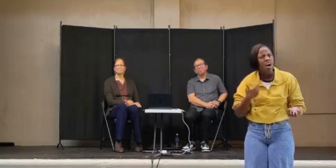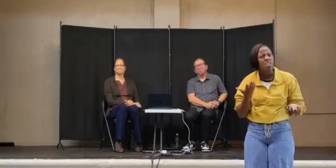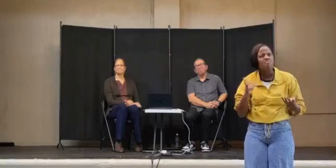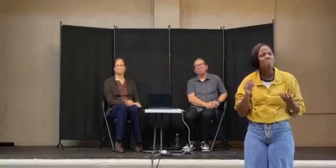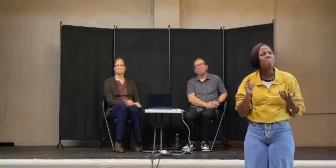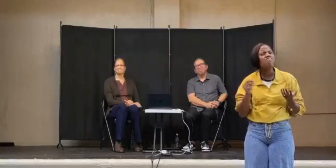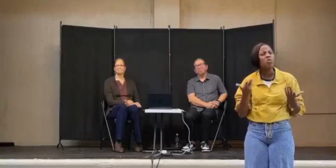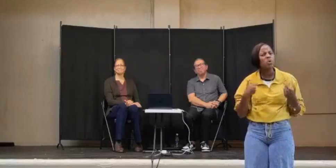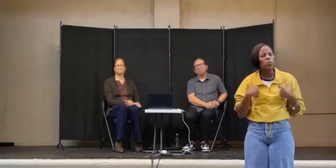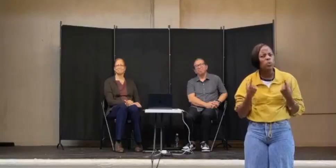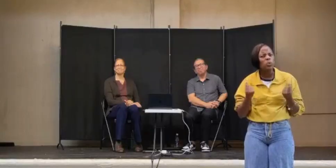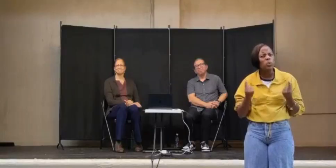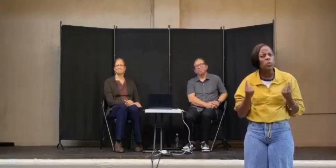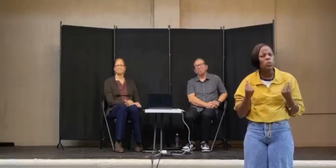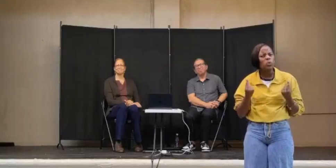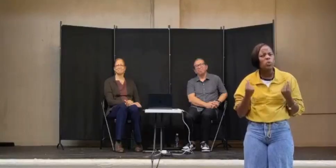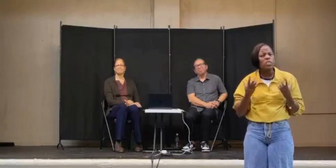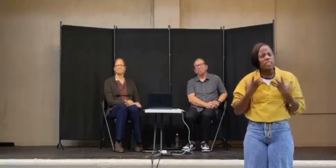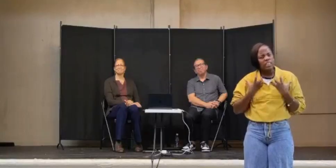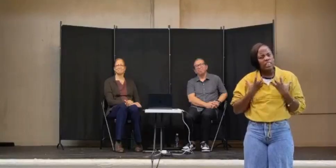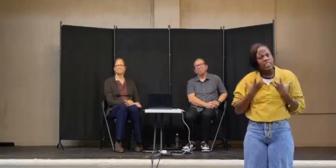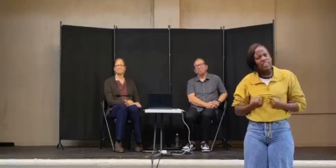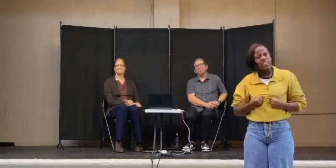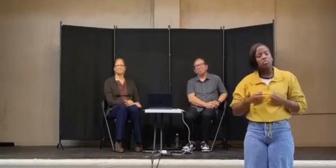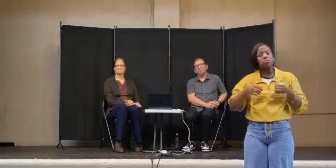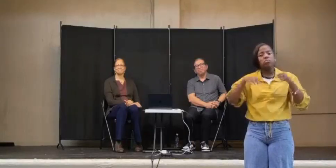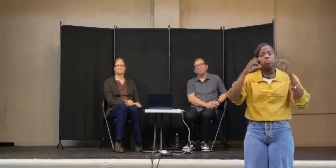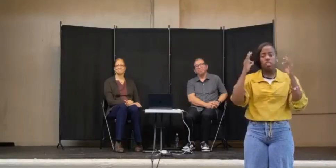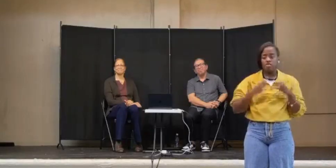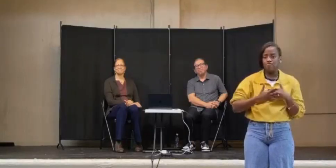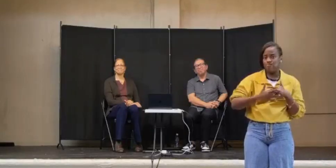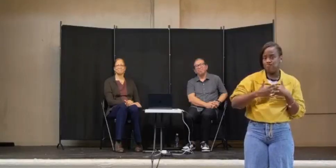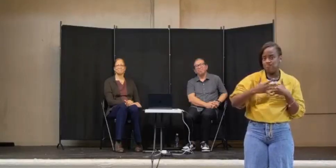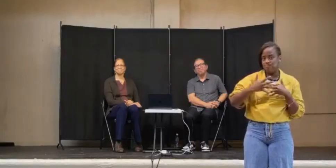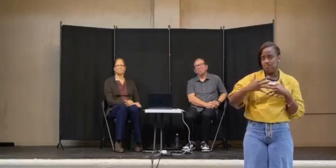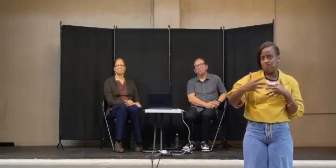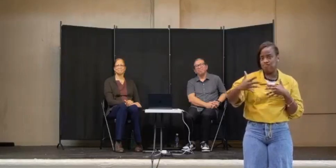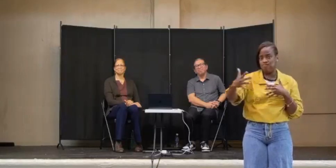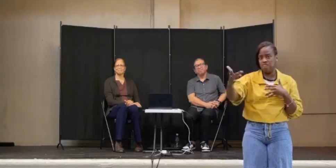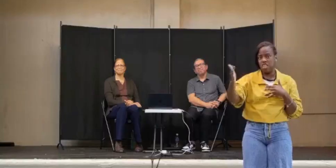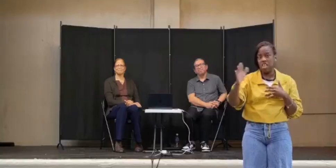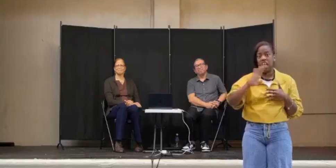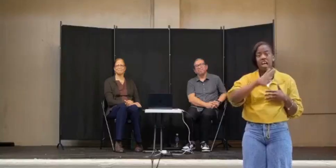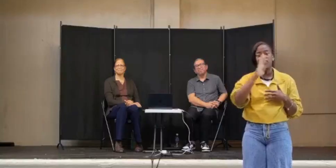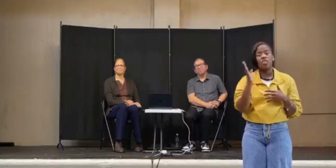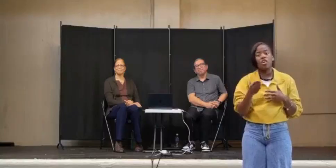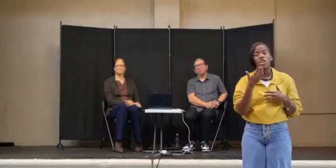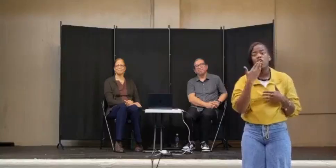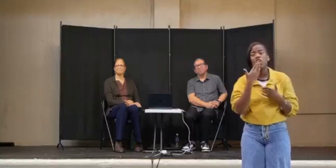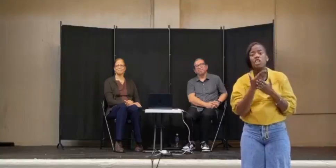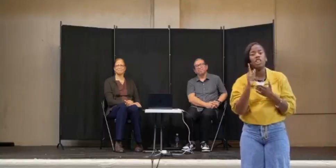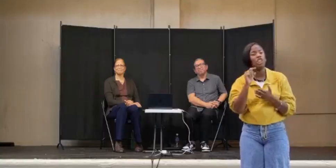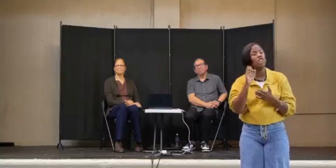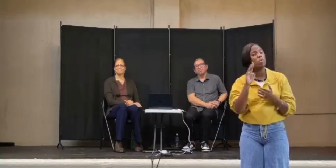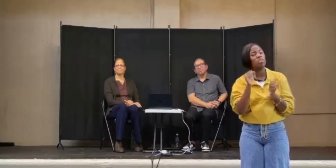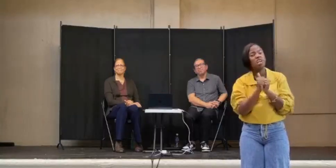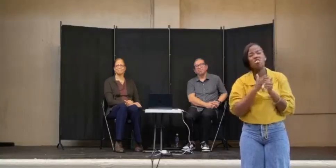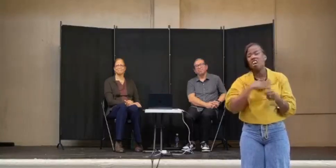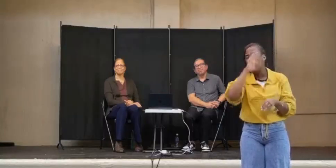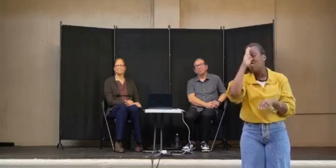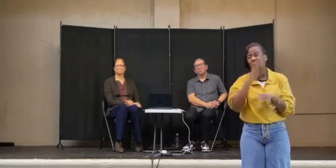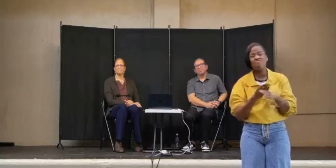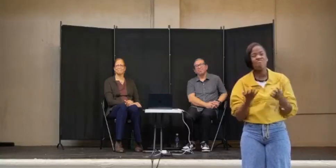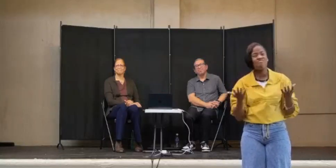and talking. Even my son, he wasn't including me. And yeah, I get it was his wedding. It was his day. But I just felt